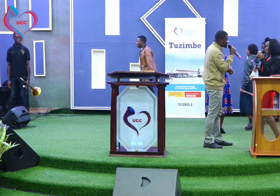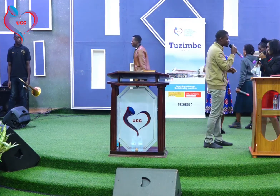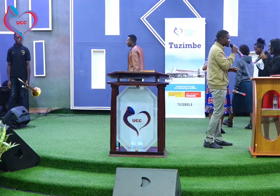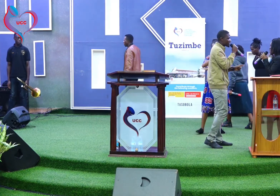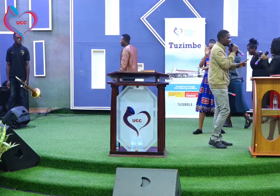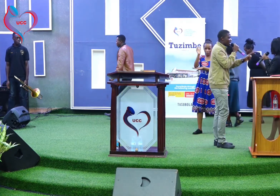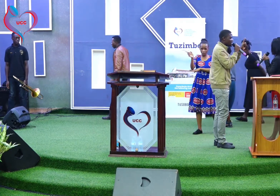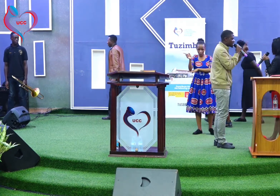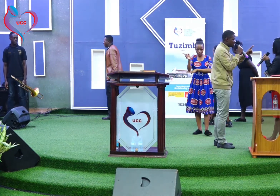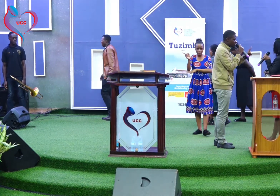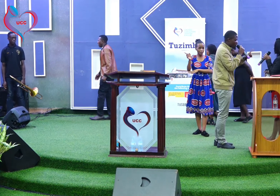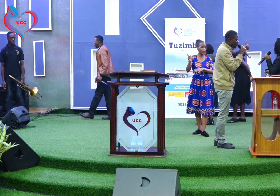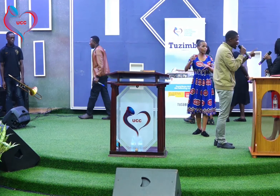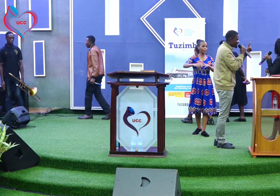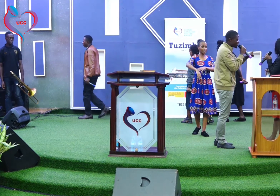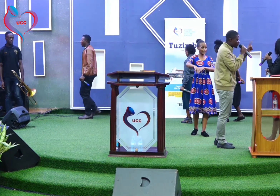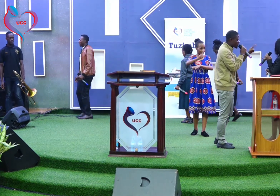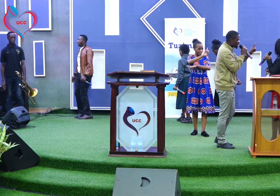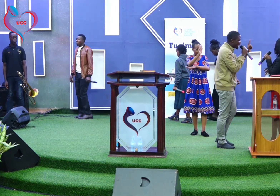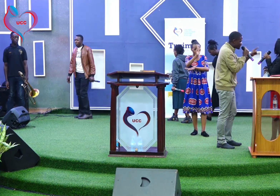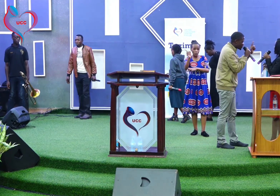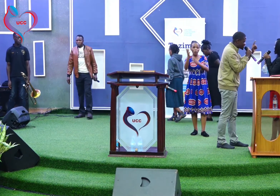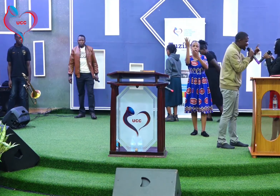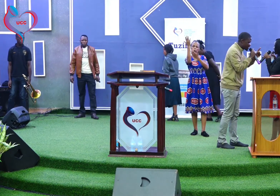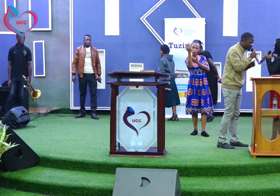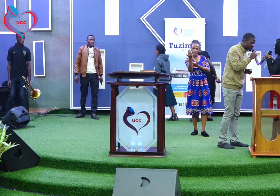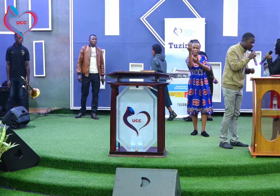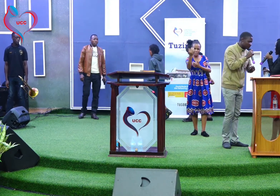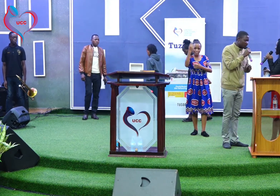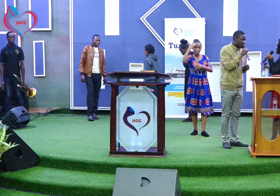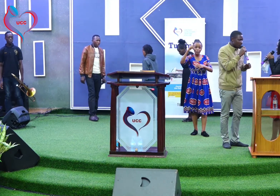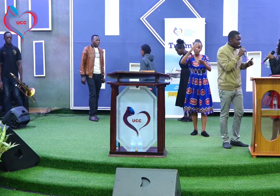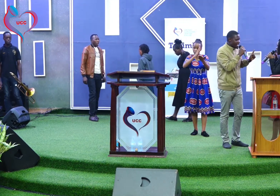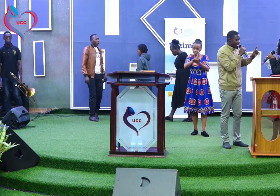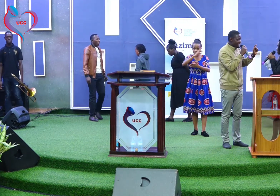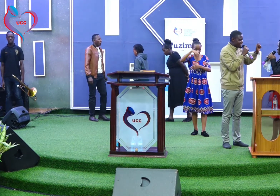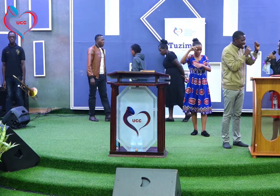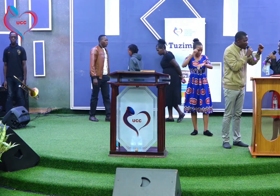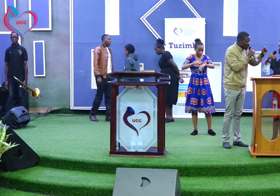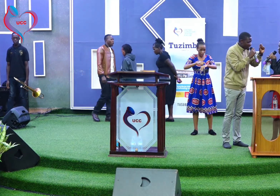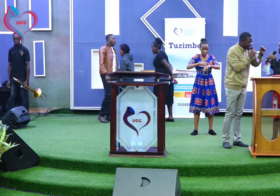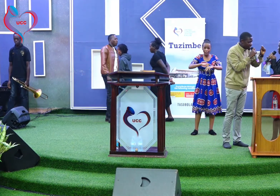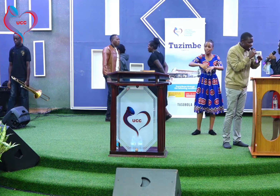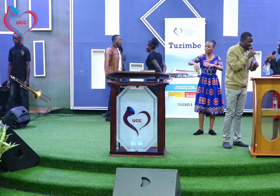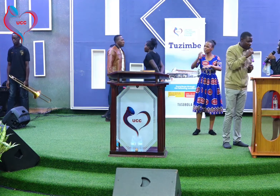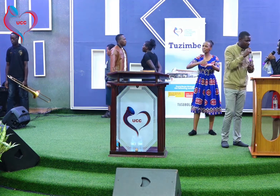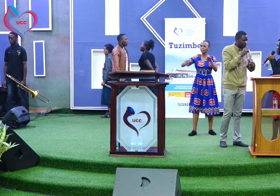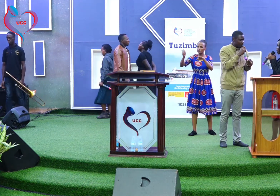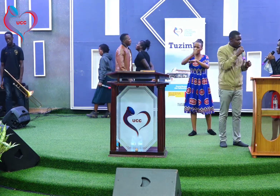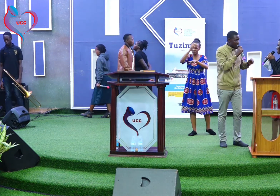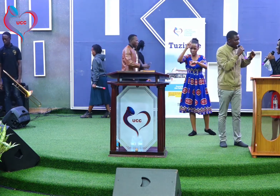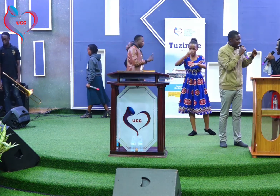clocks. TikTok waiting for the curious time. It's an appointed